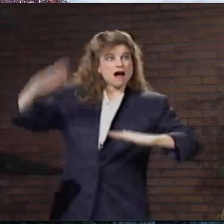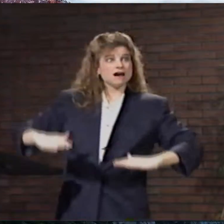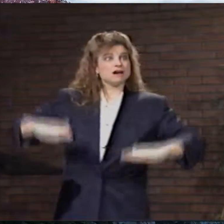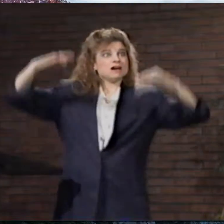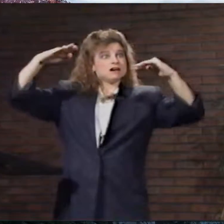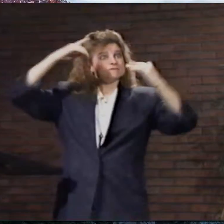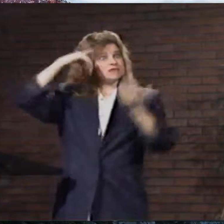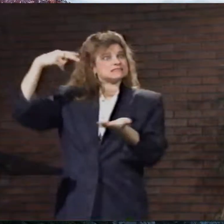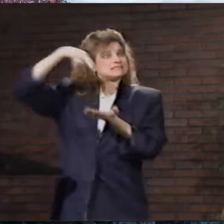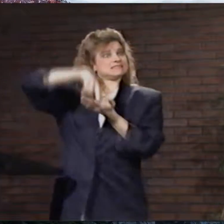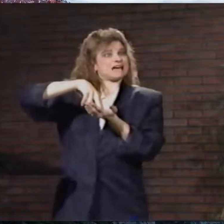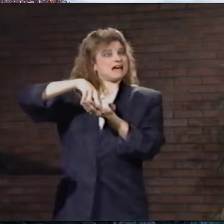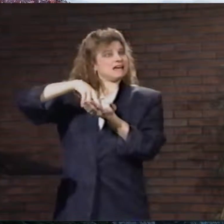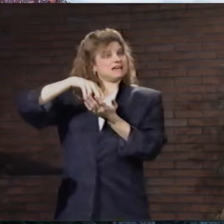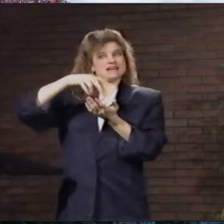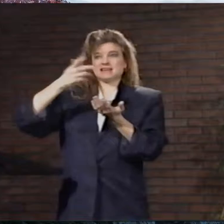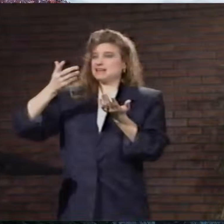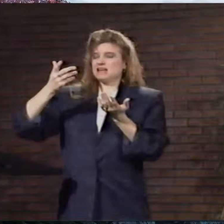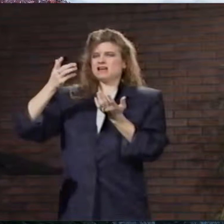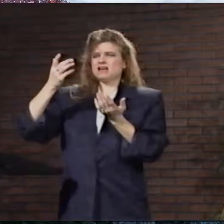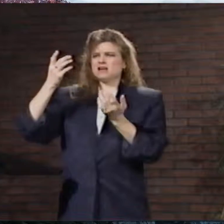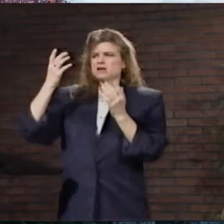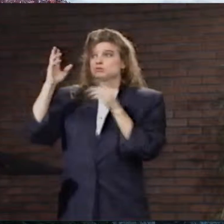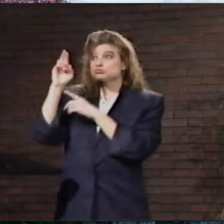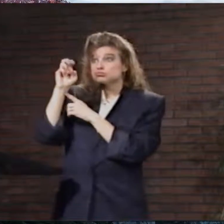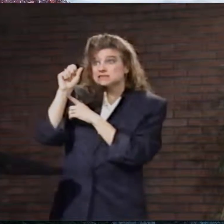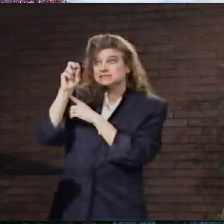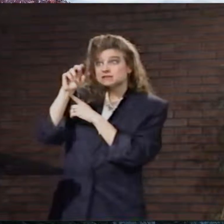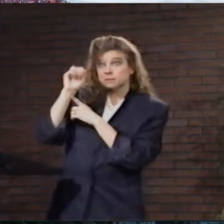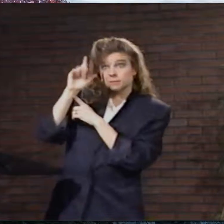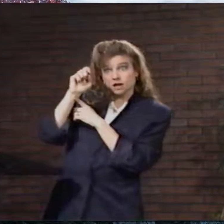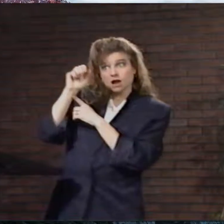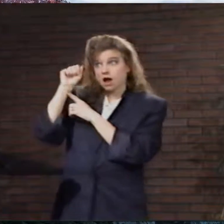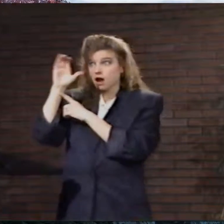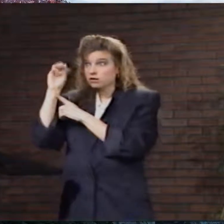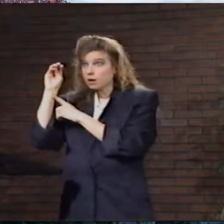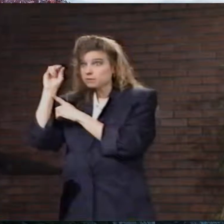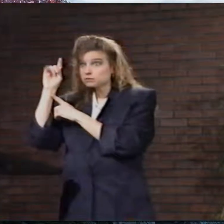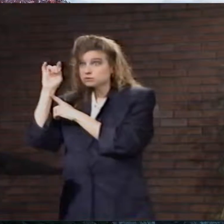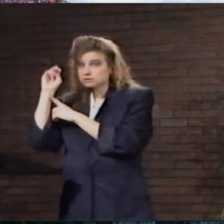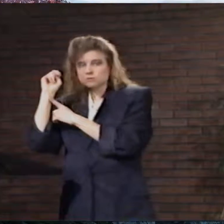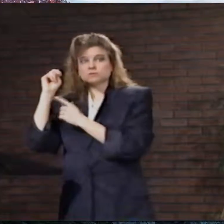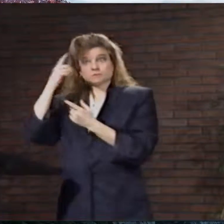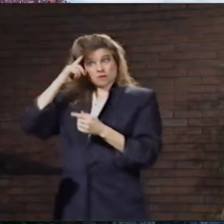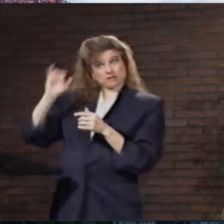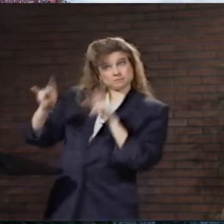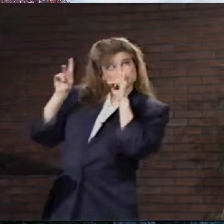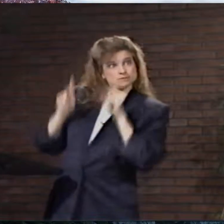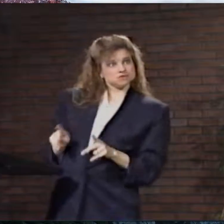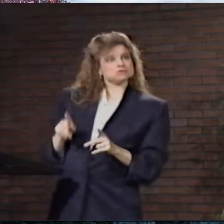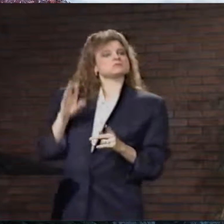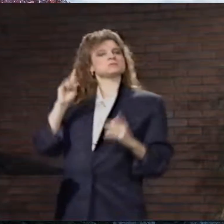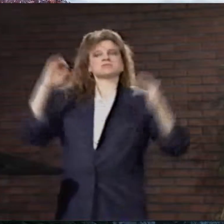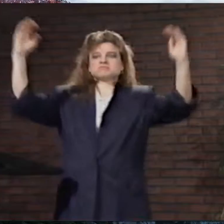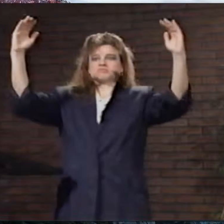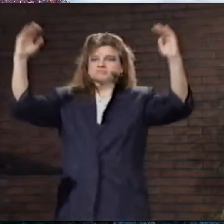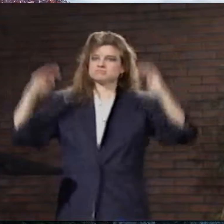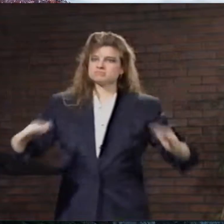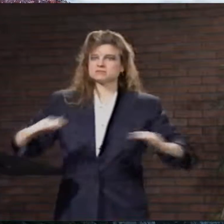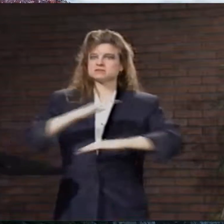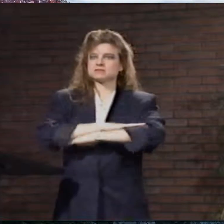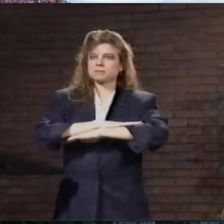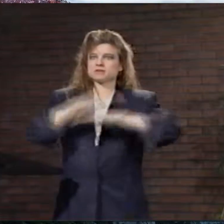and maybe they're too low to see something and they can't maybe see over the desk. A